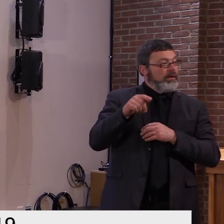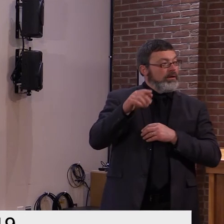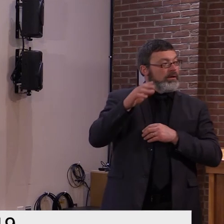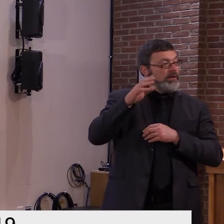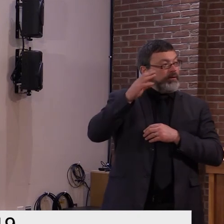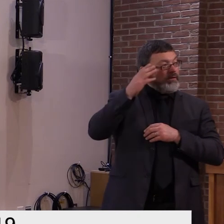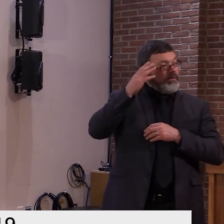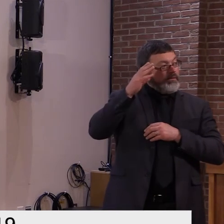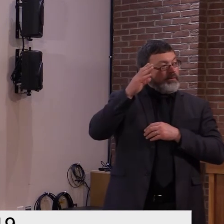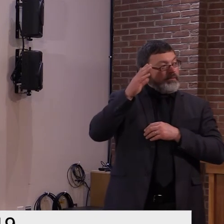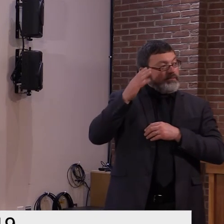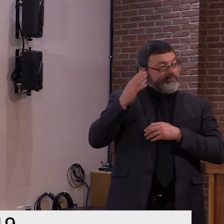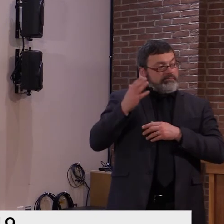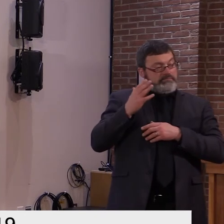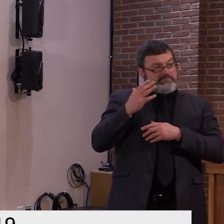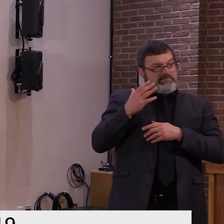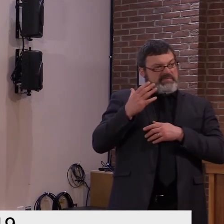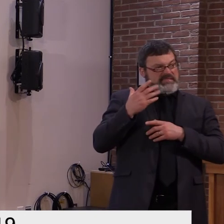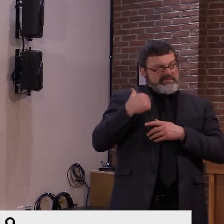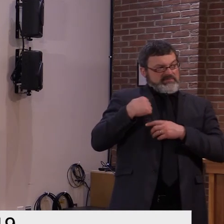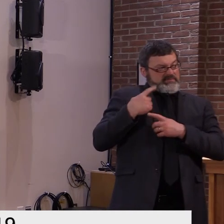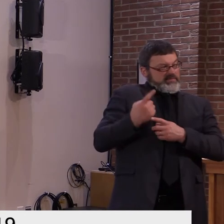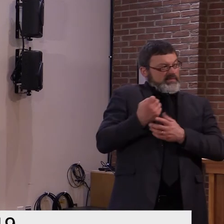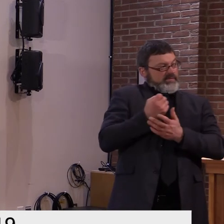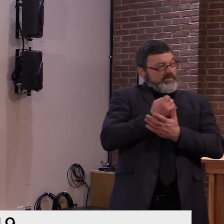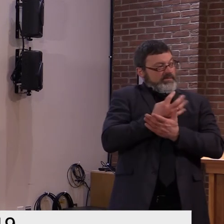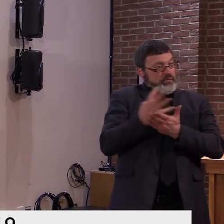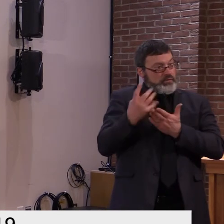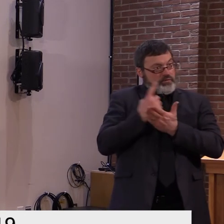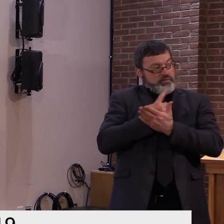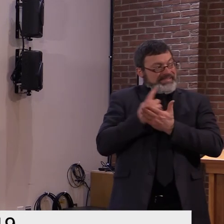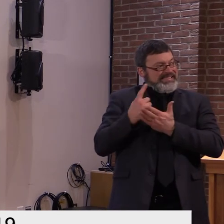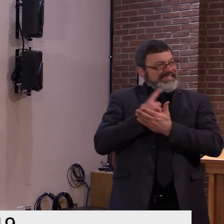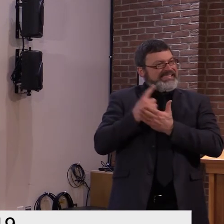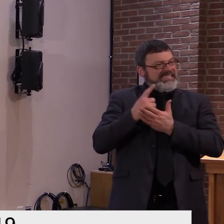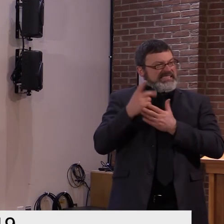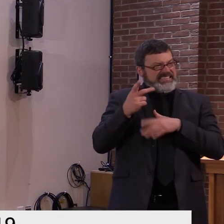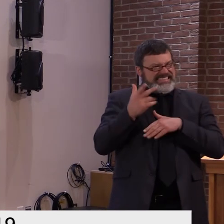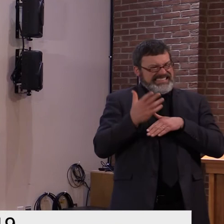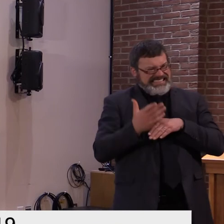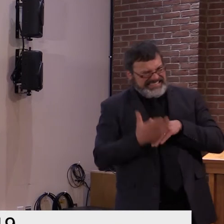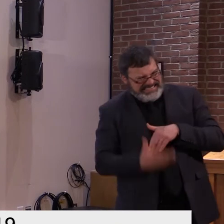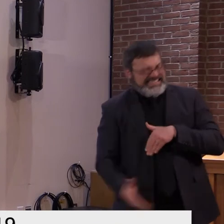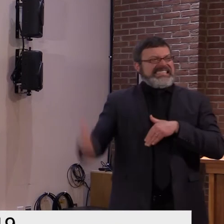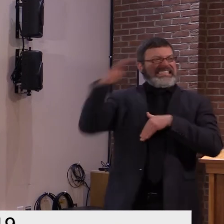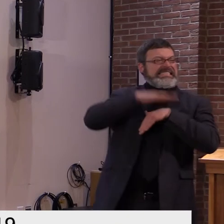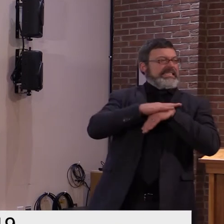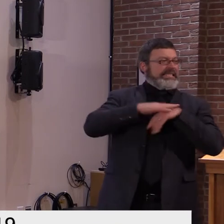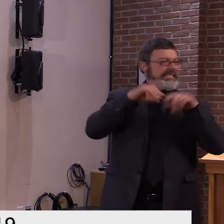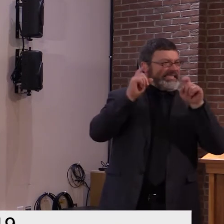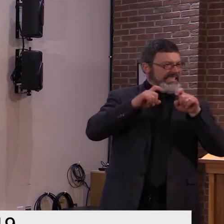Junction. You also mentioned the sort of new focus on long-term care testing. And I'm wondering what the